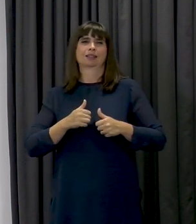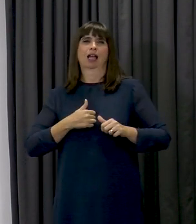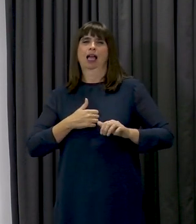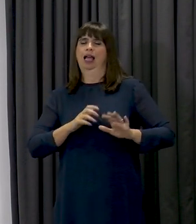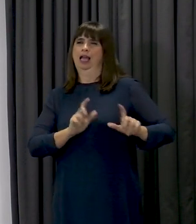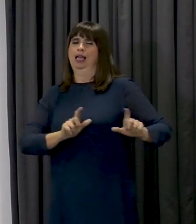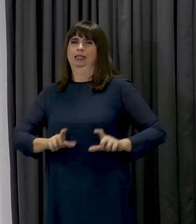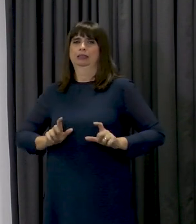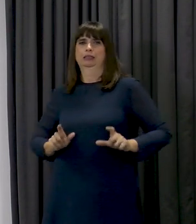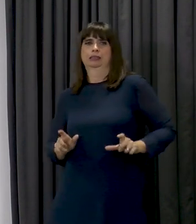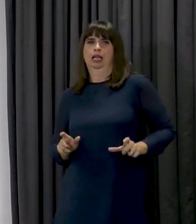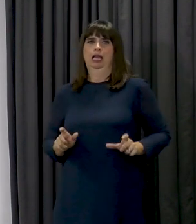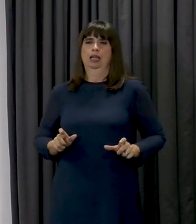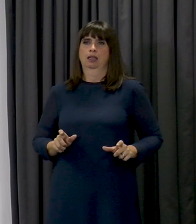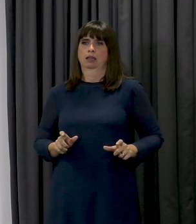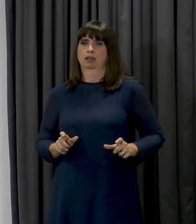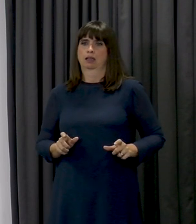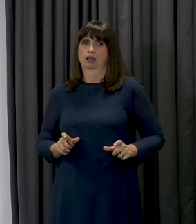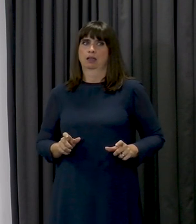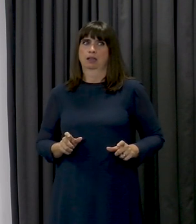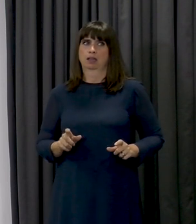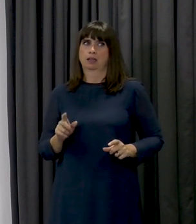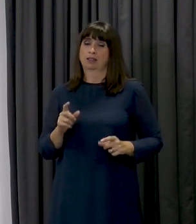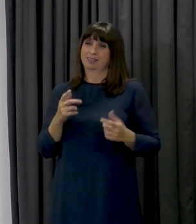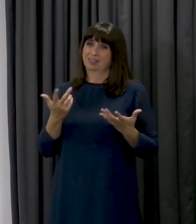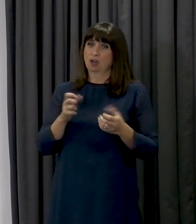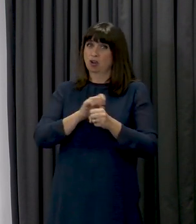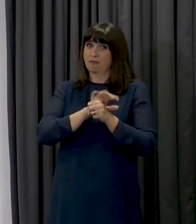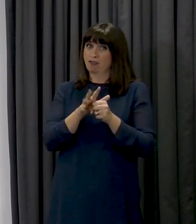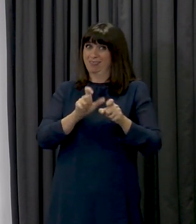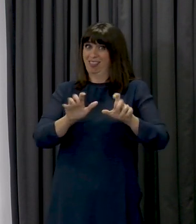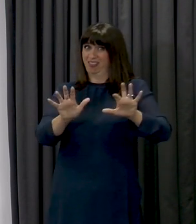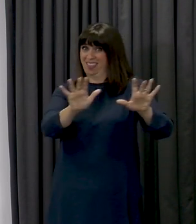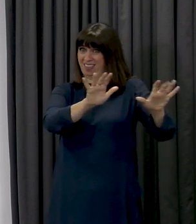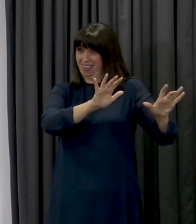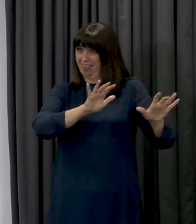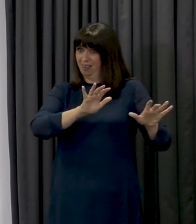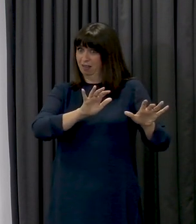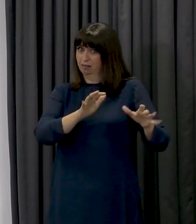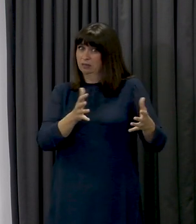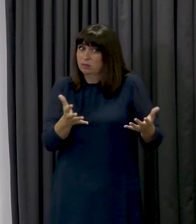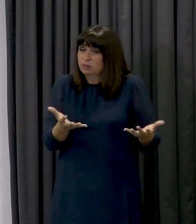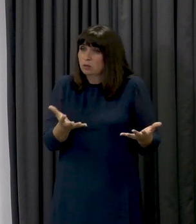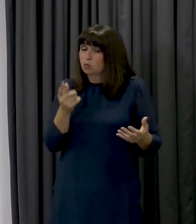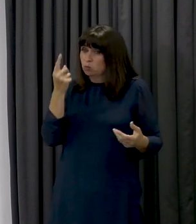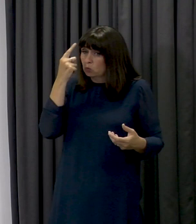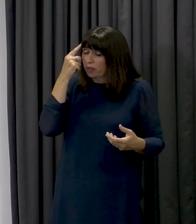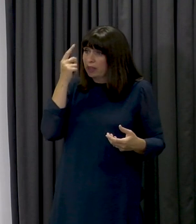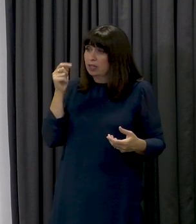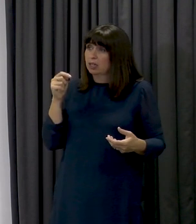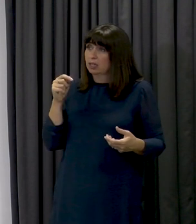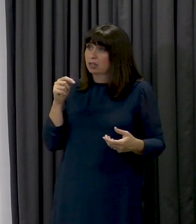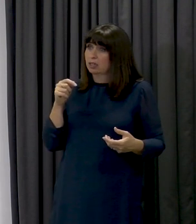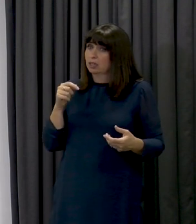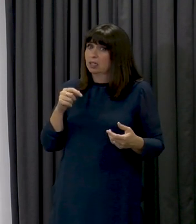think that although you say your action has to be proportionate and the virus hasn't gone away, do you not think that there should be some response